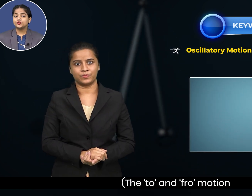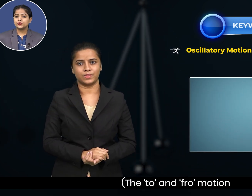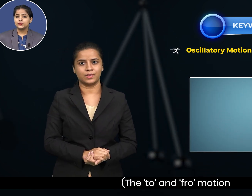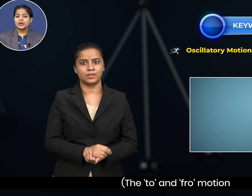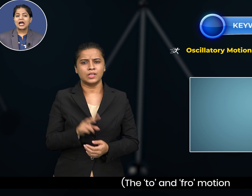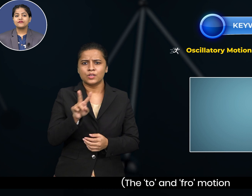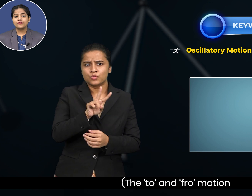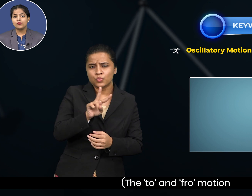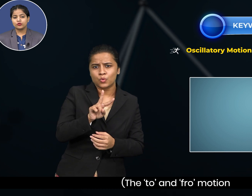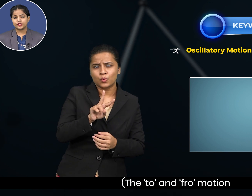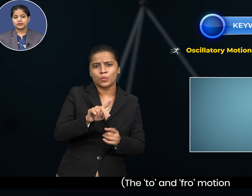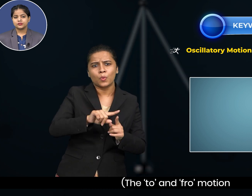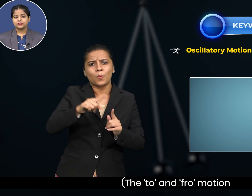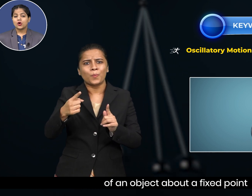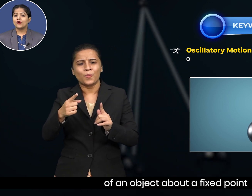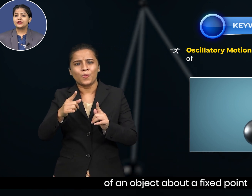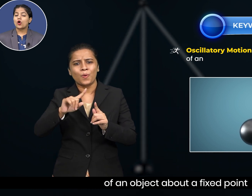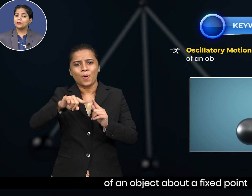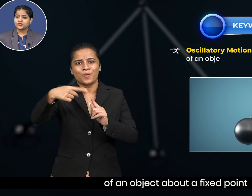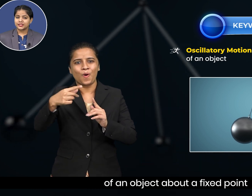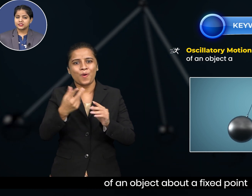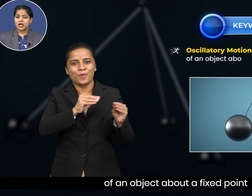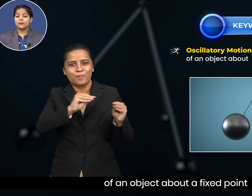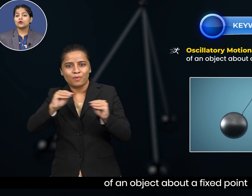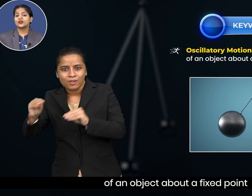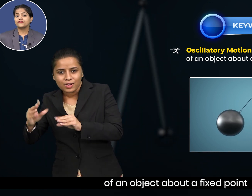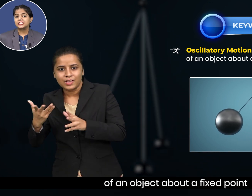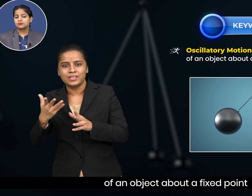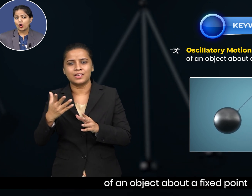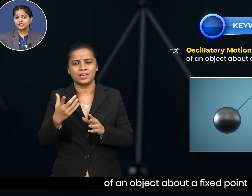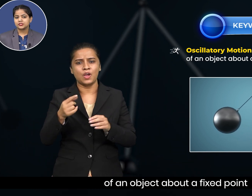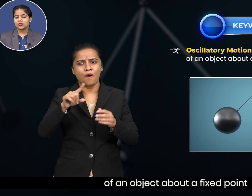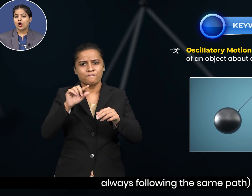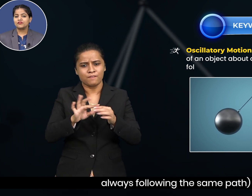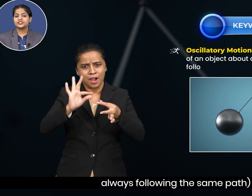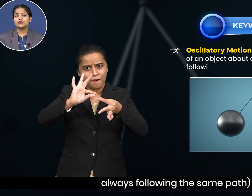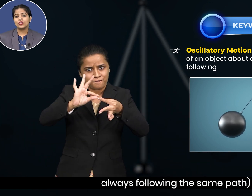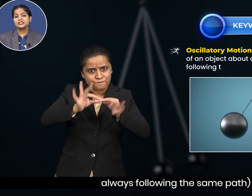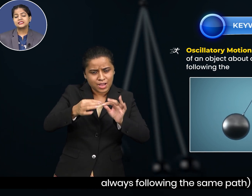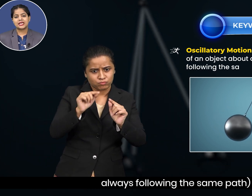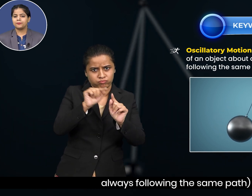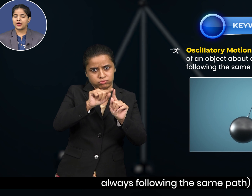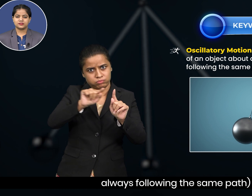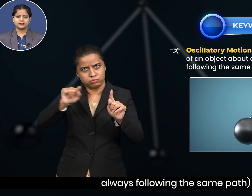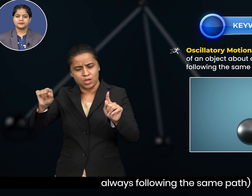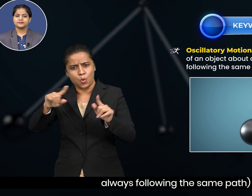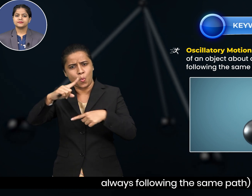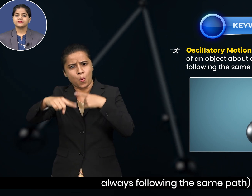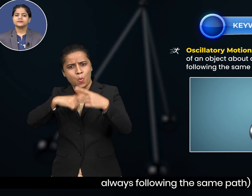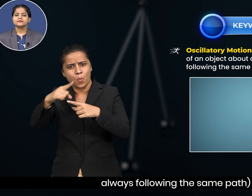the to and fro motion of an object about a fixed point always following the same